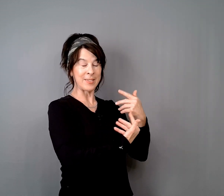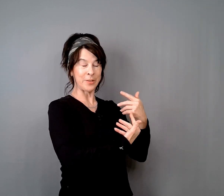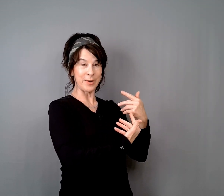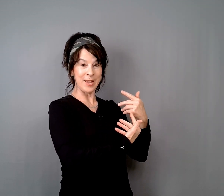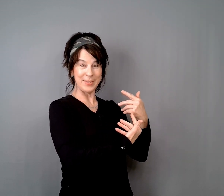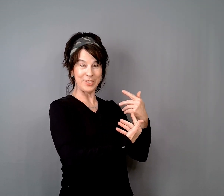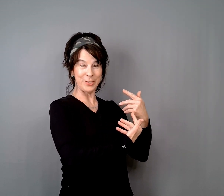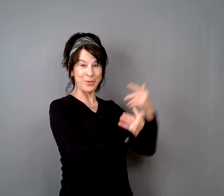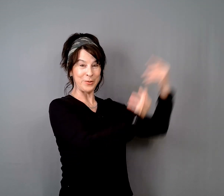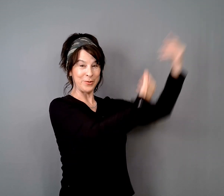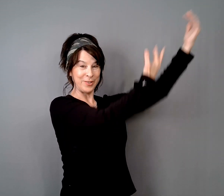they're coming to you.